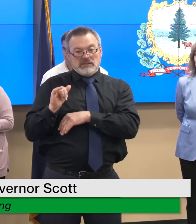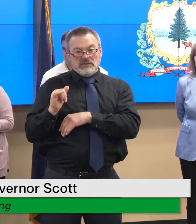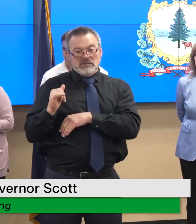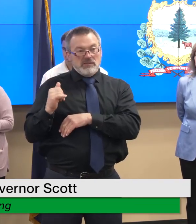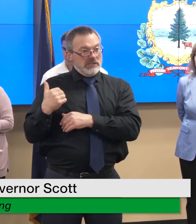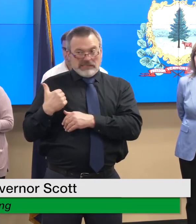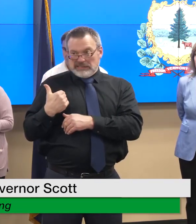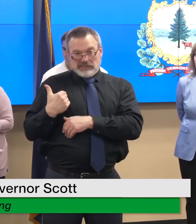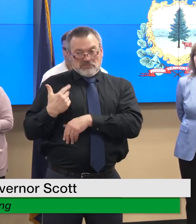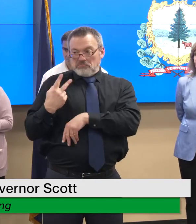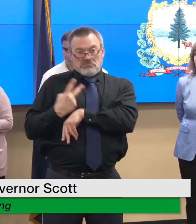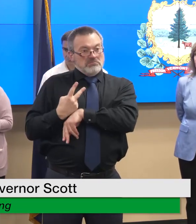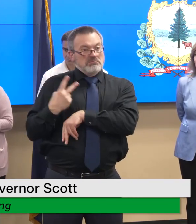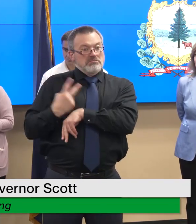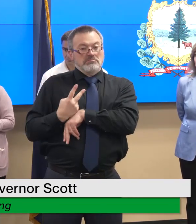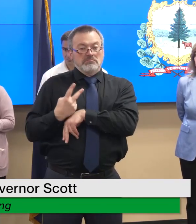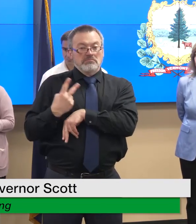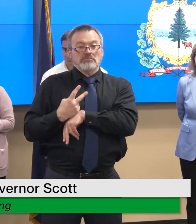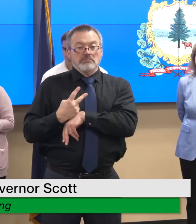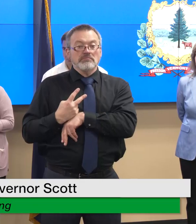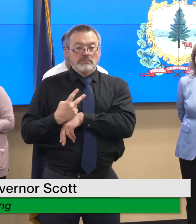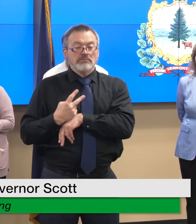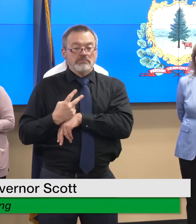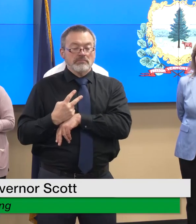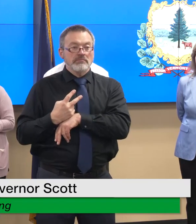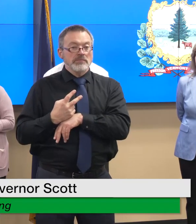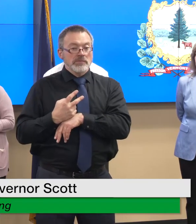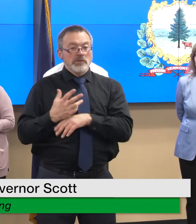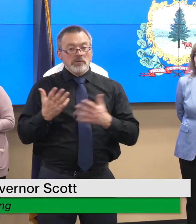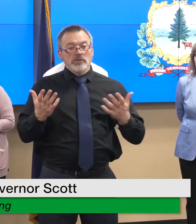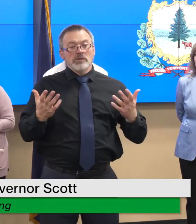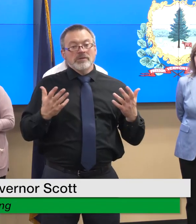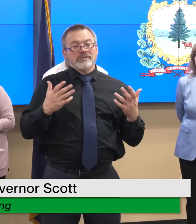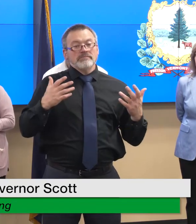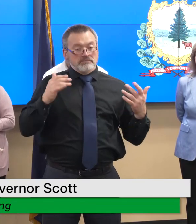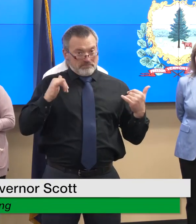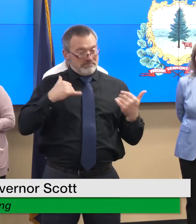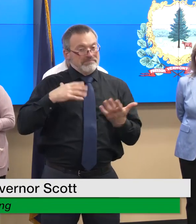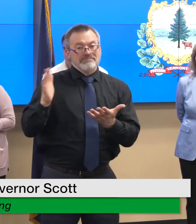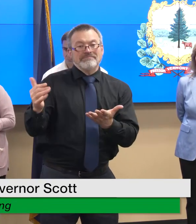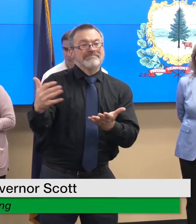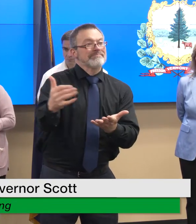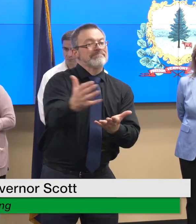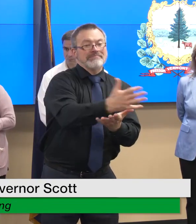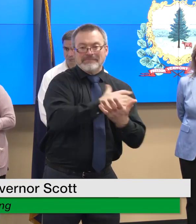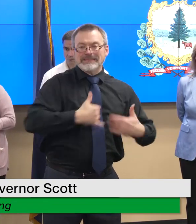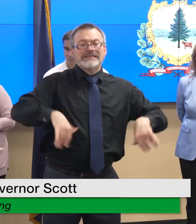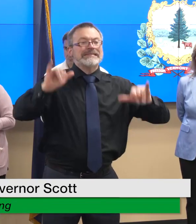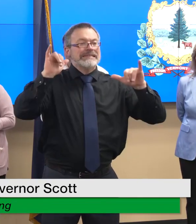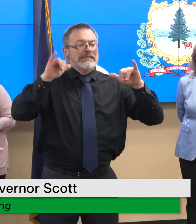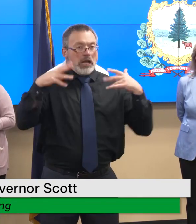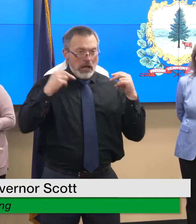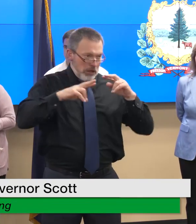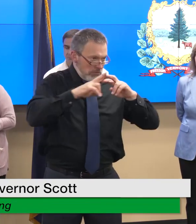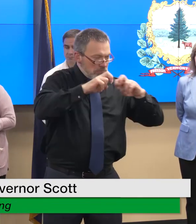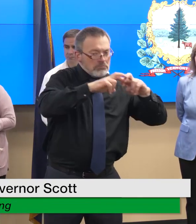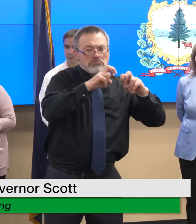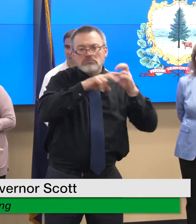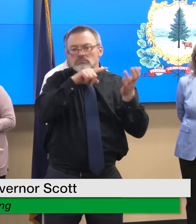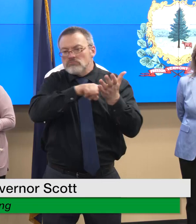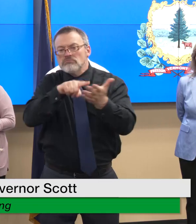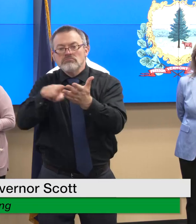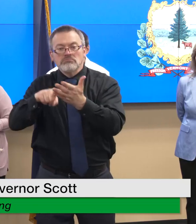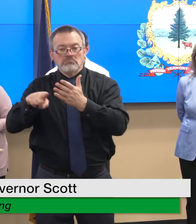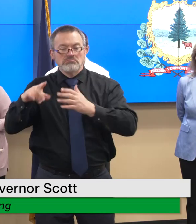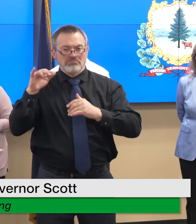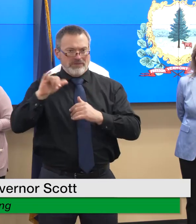We have to do the same process of information gathering and preliminary assessments to both public and